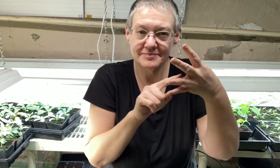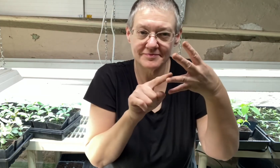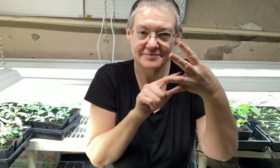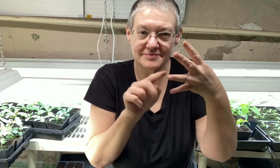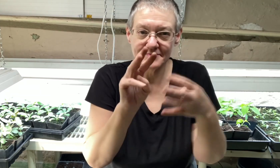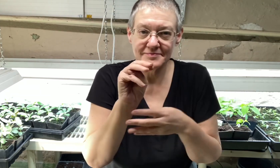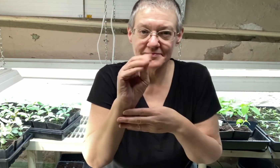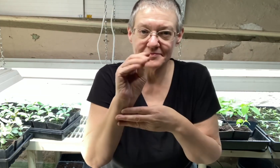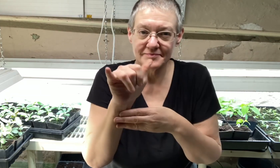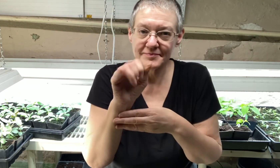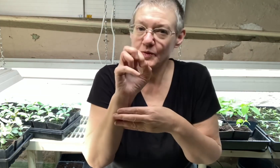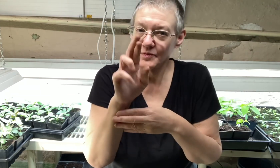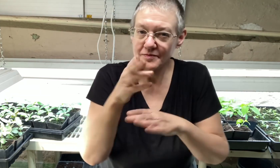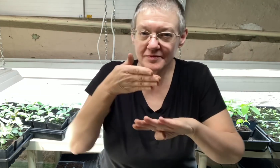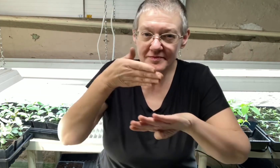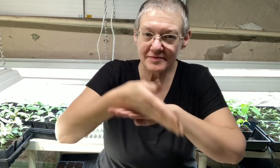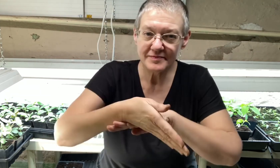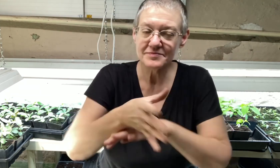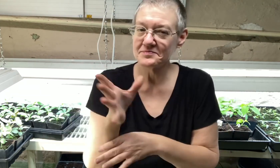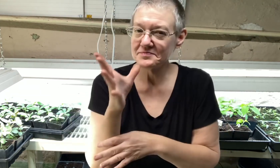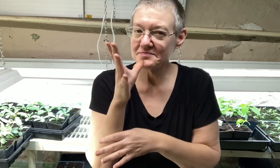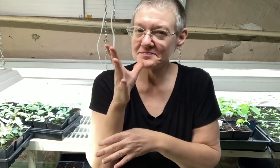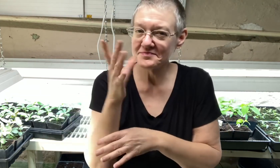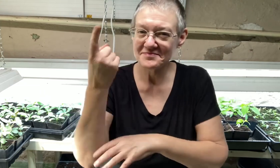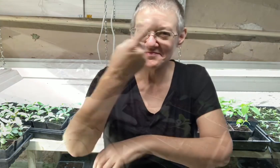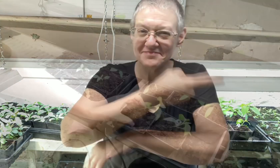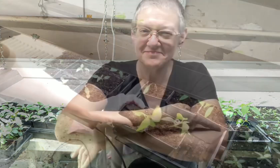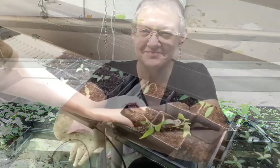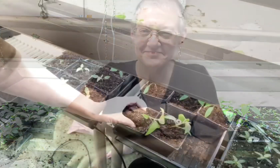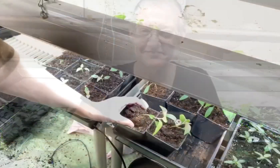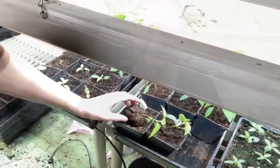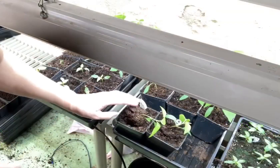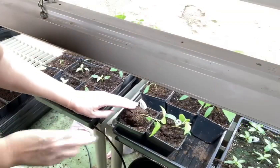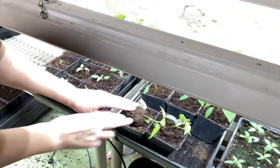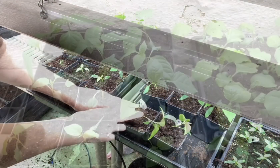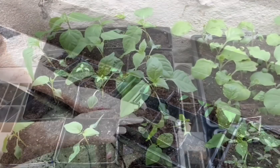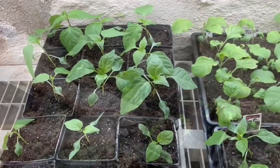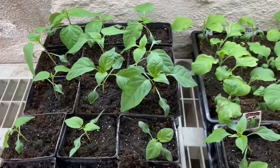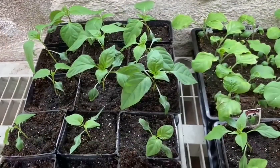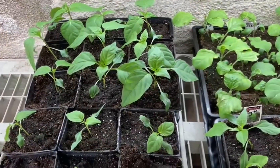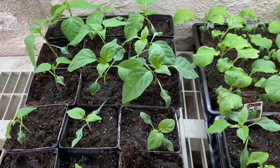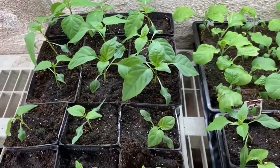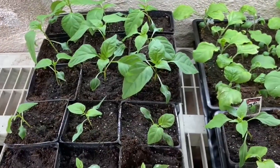So here, that's mid-May or after Mother's Day.